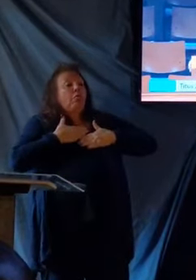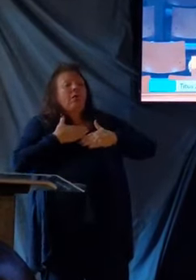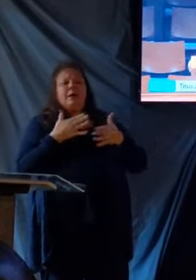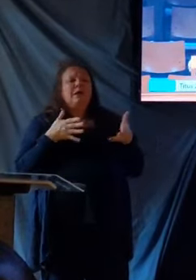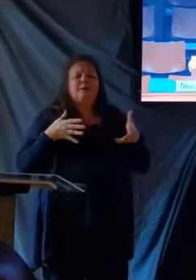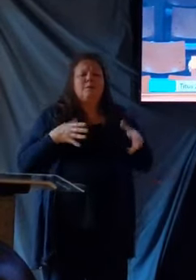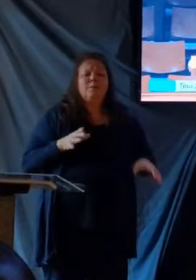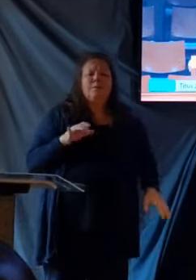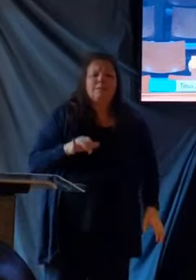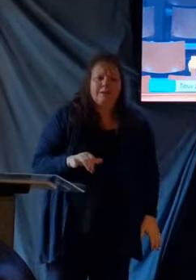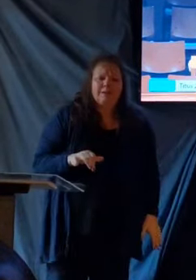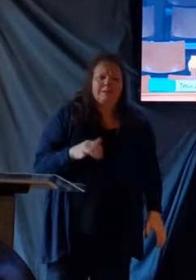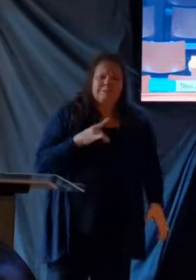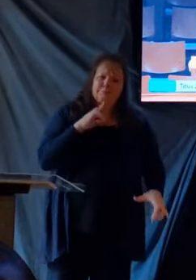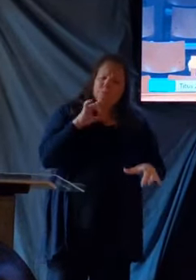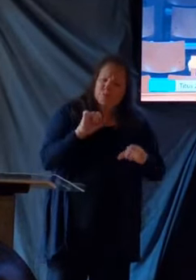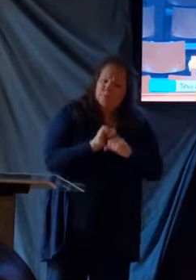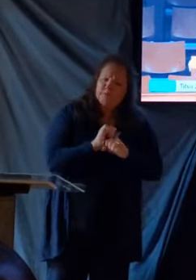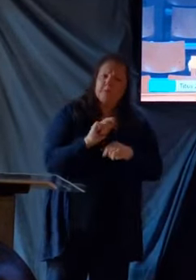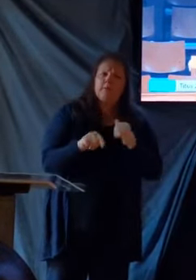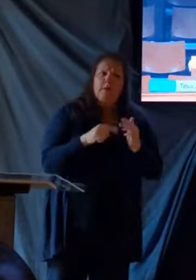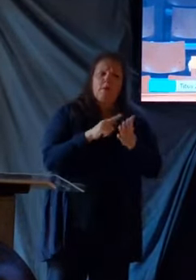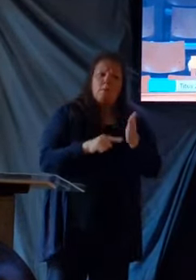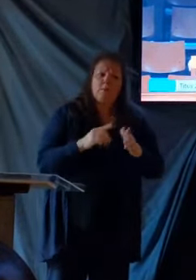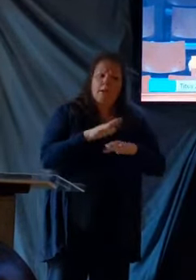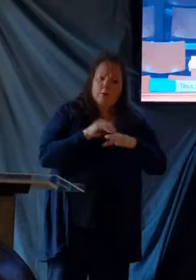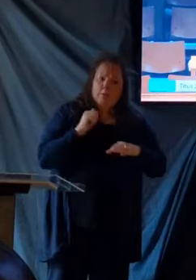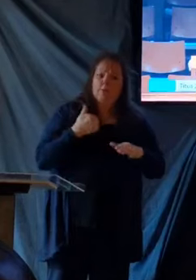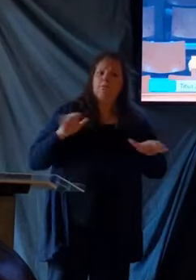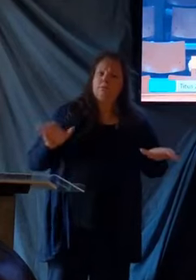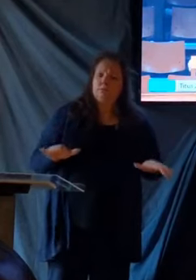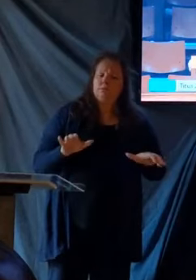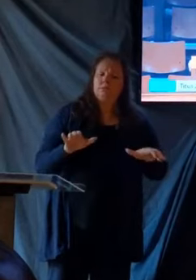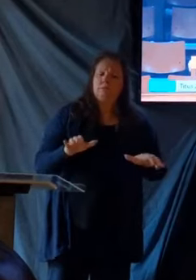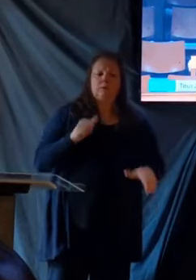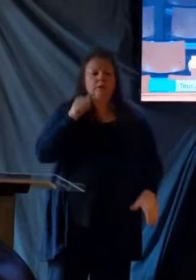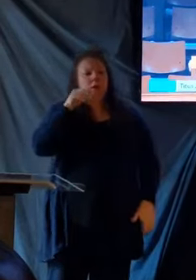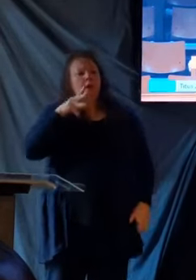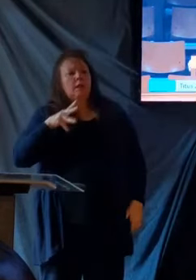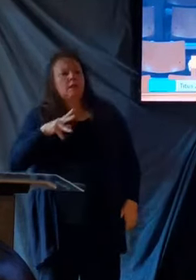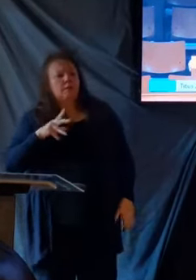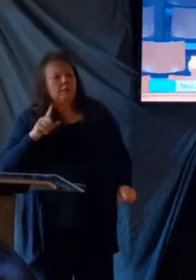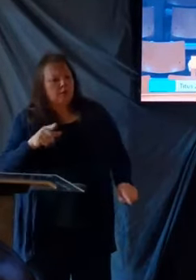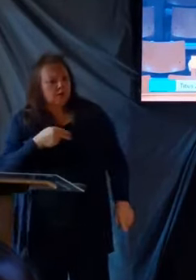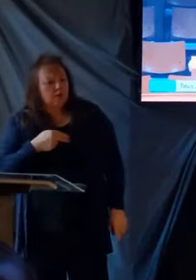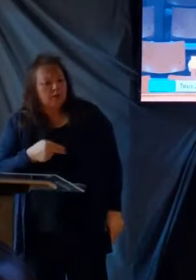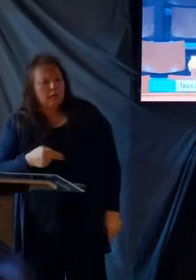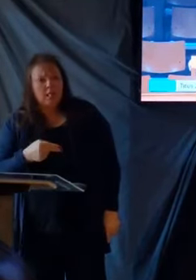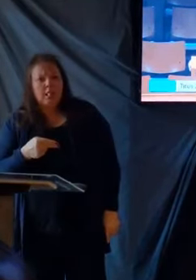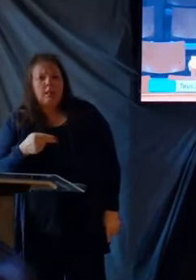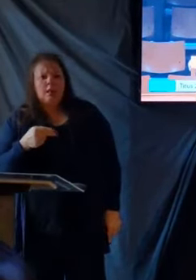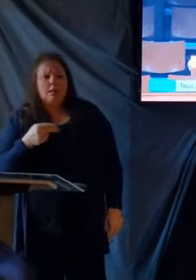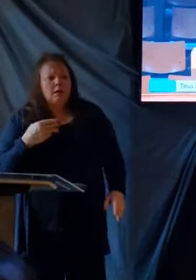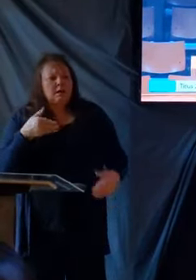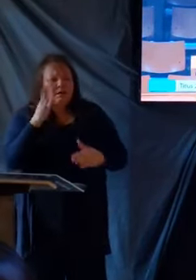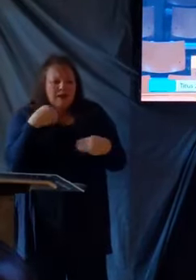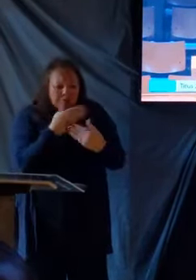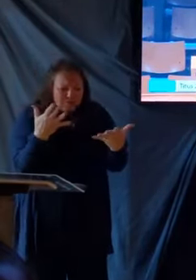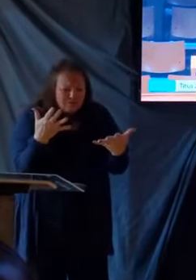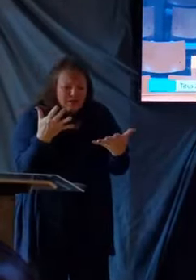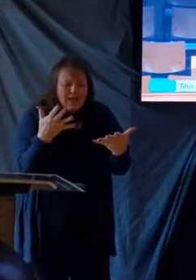be. There's a certain seriousness about what we're called to do. And women are going to hell. God has provided a Savior